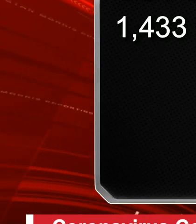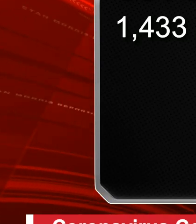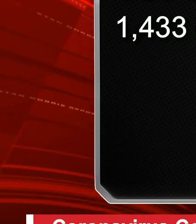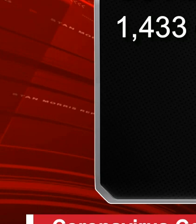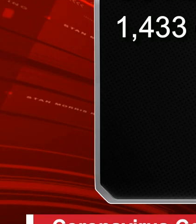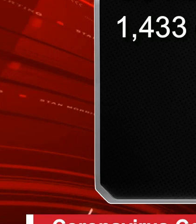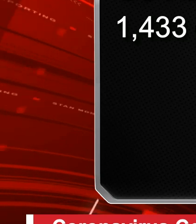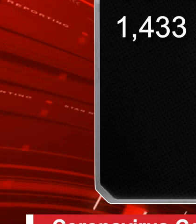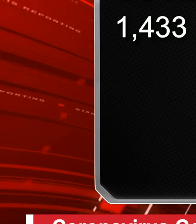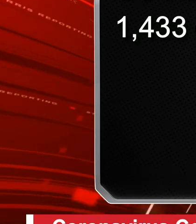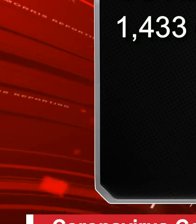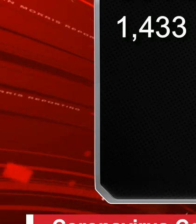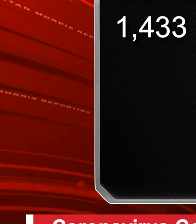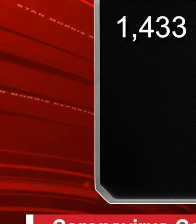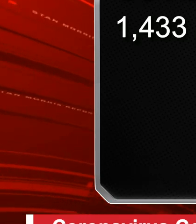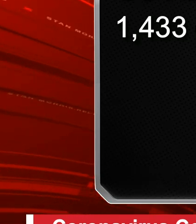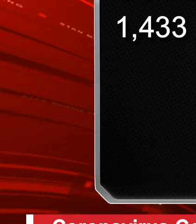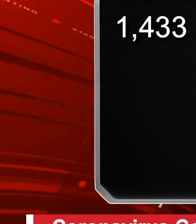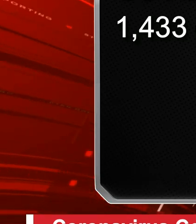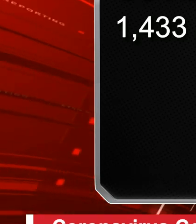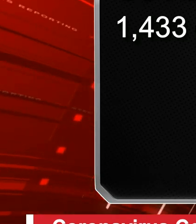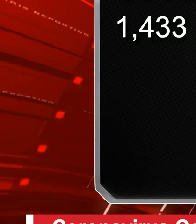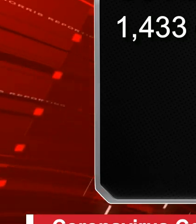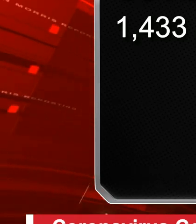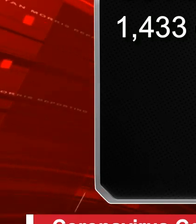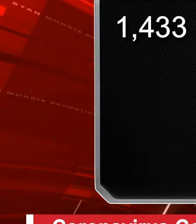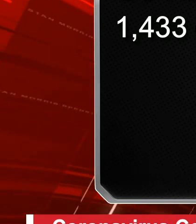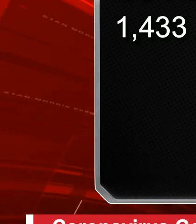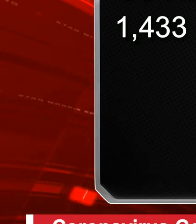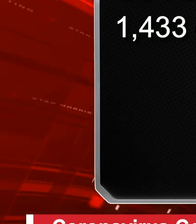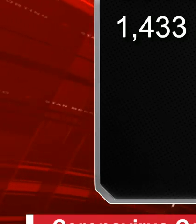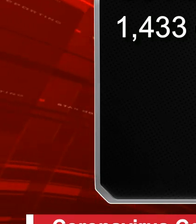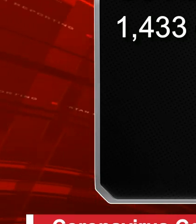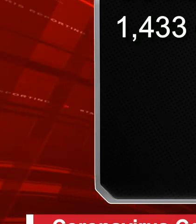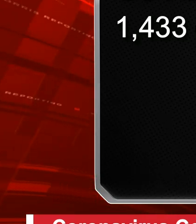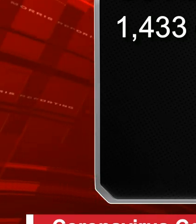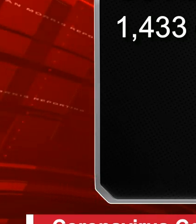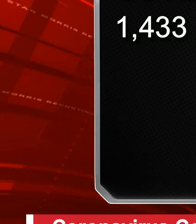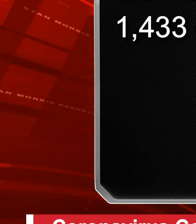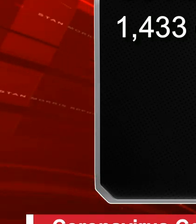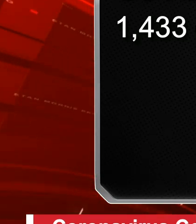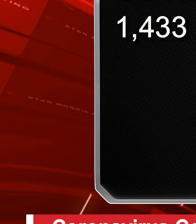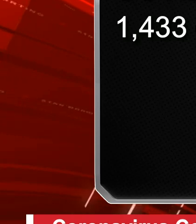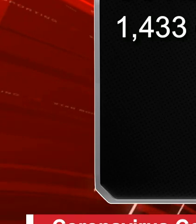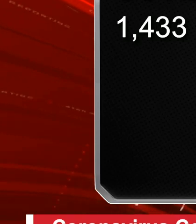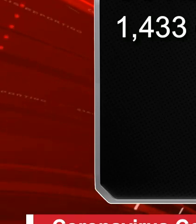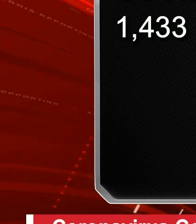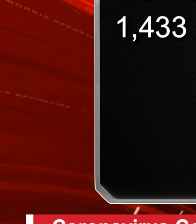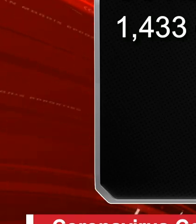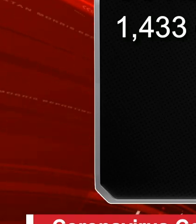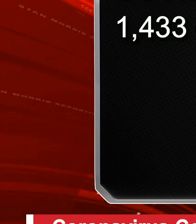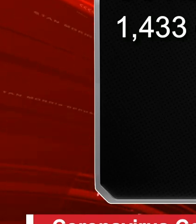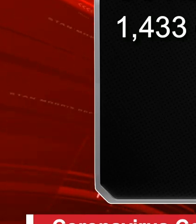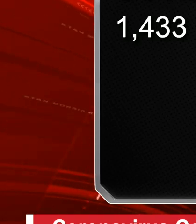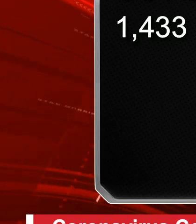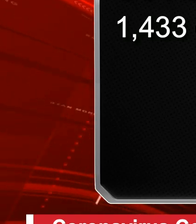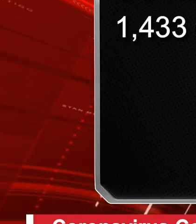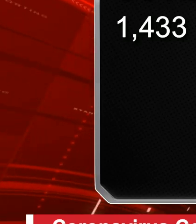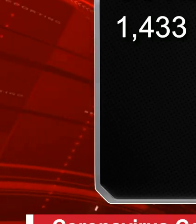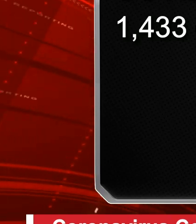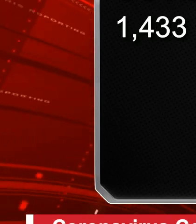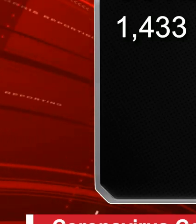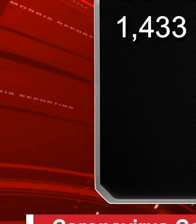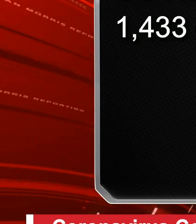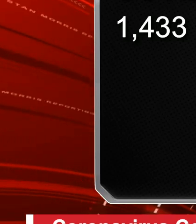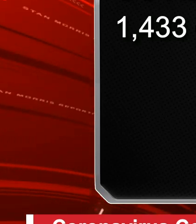talking about a lot of testing that's happening in some hot spots. The testing is continuing today too. And by the way, I want to be careful about the word hot spot,